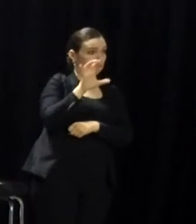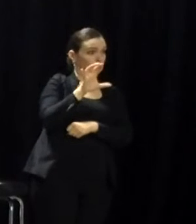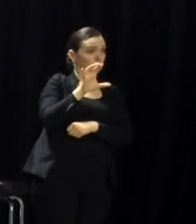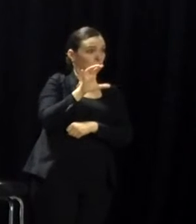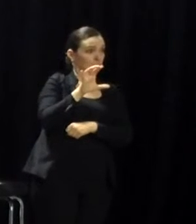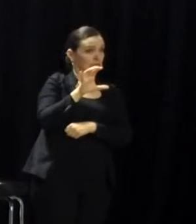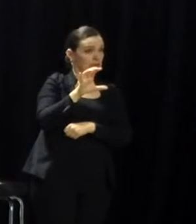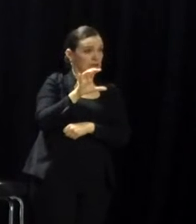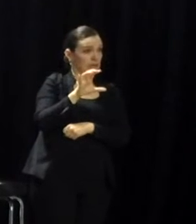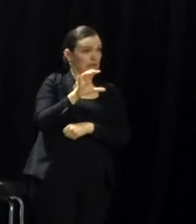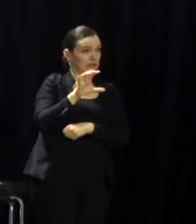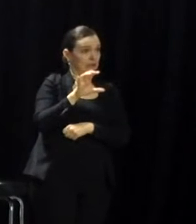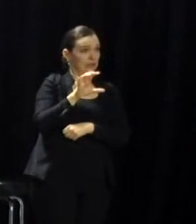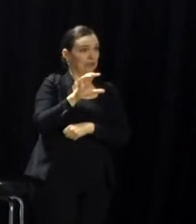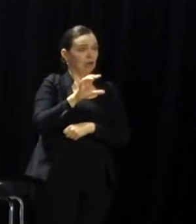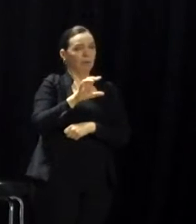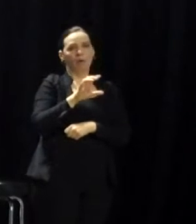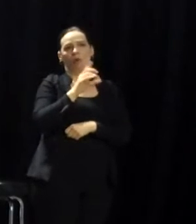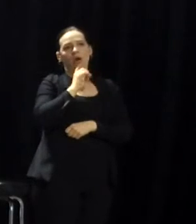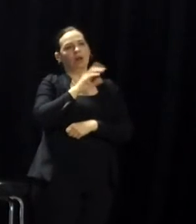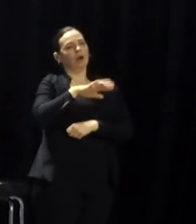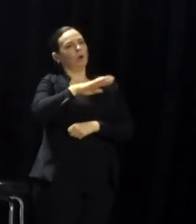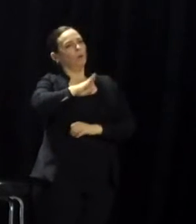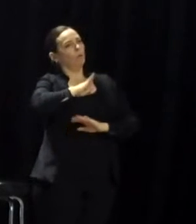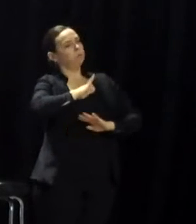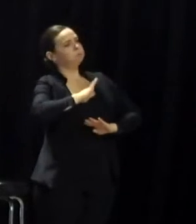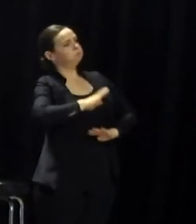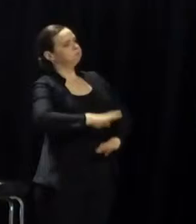Right now, thankfully, we've not had to